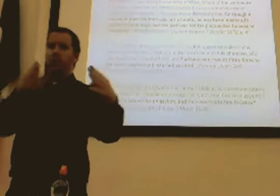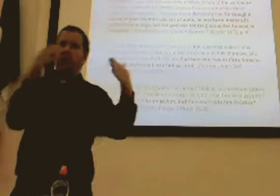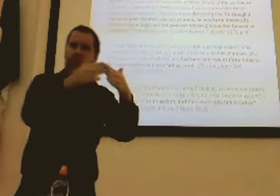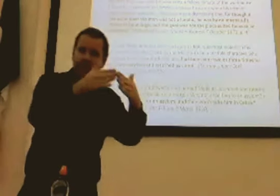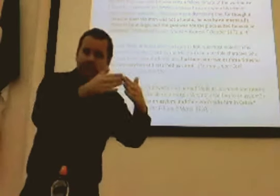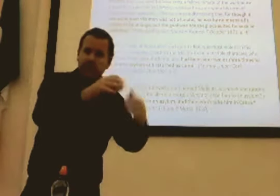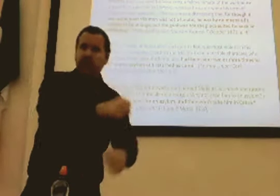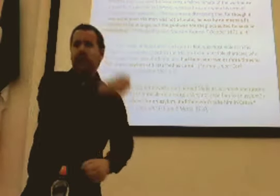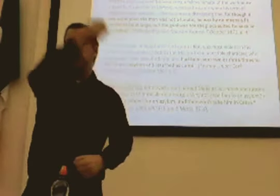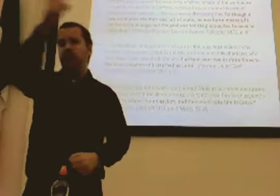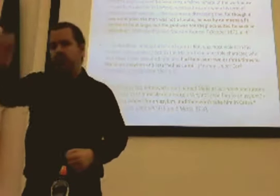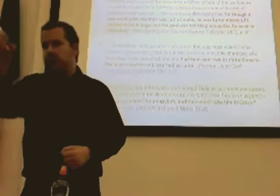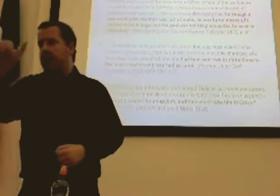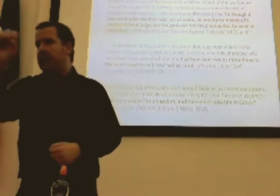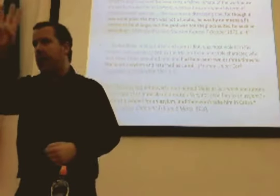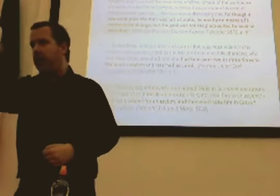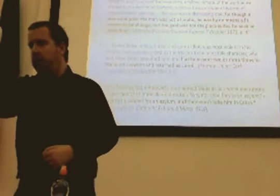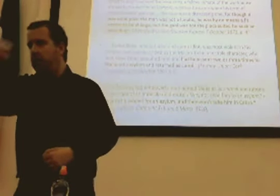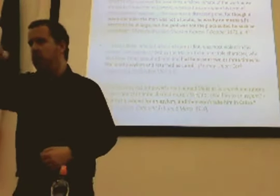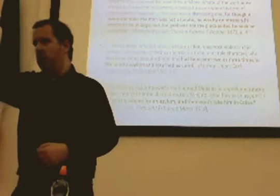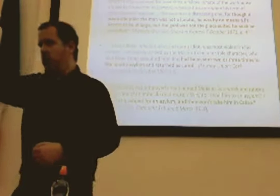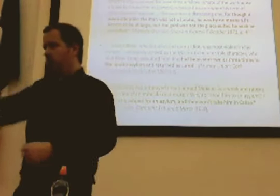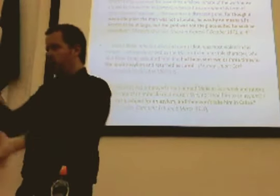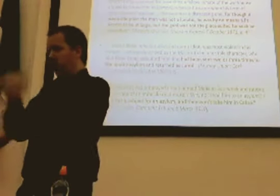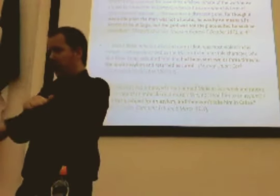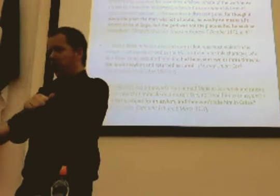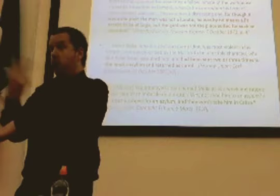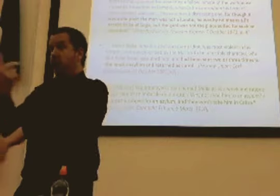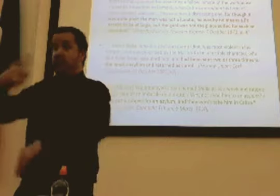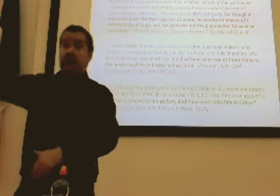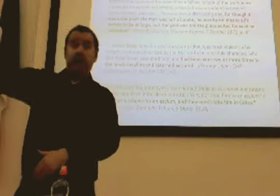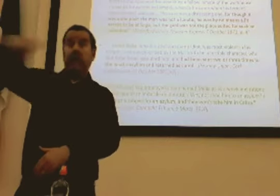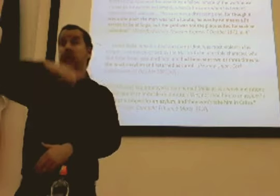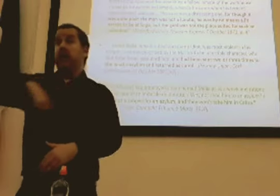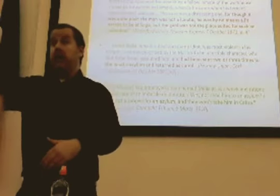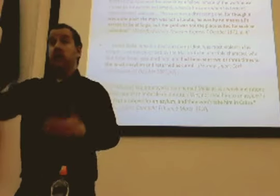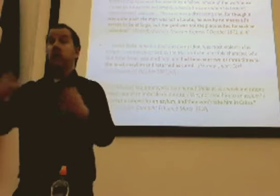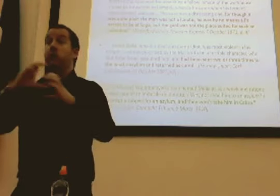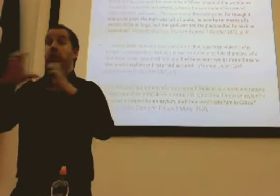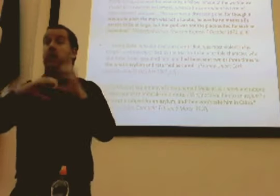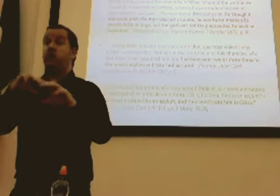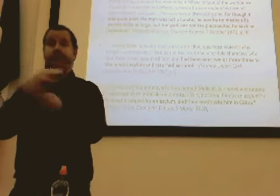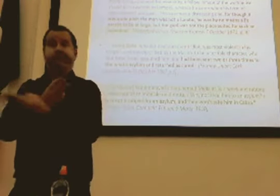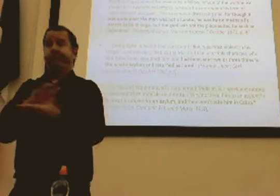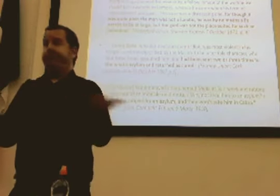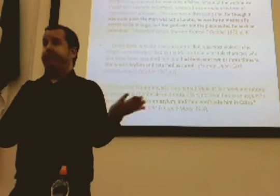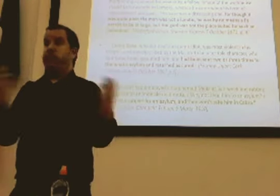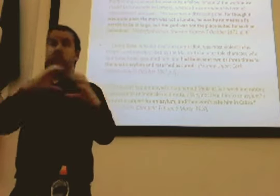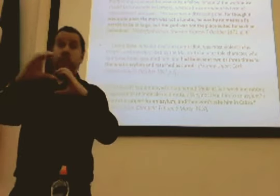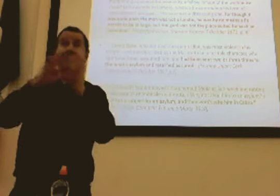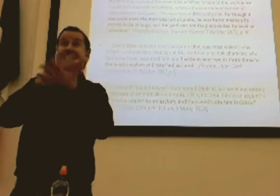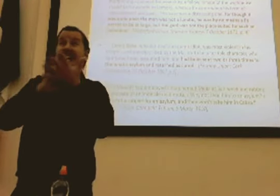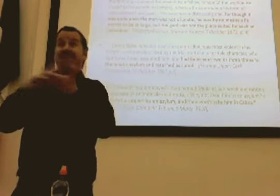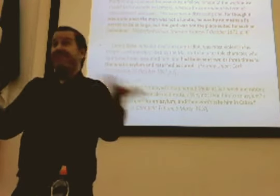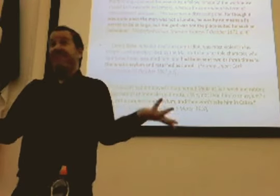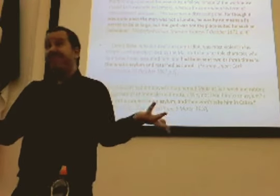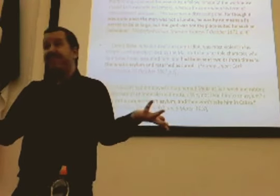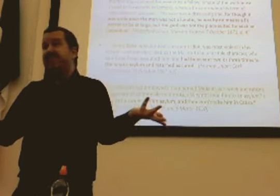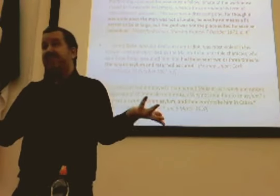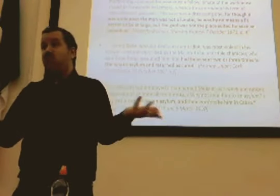acting in this way was because of communication as a deaf man. He was being moved from pillar to post between workhouse, asylum and jail, and he had no form